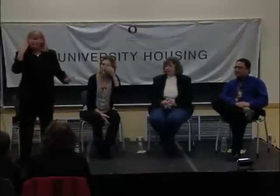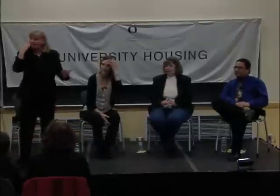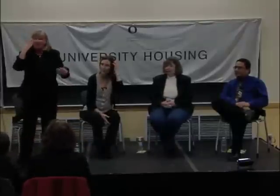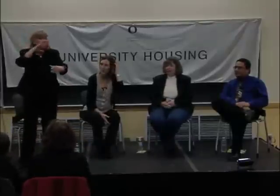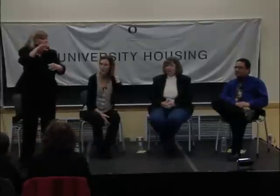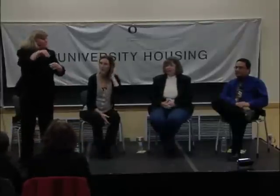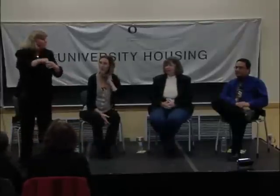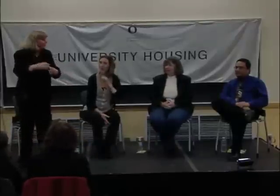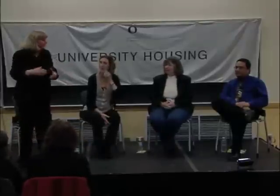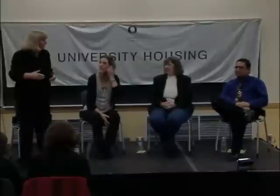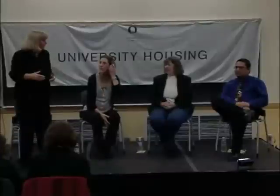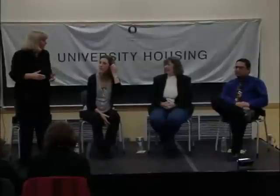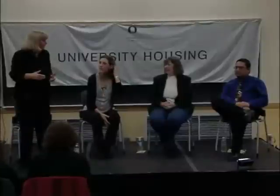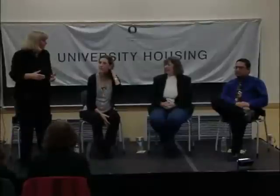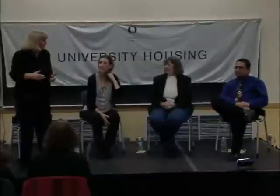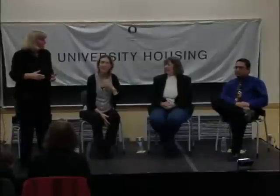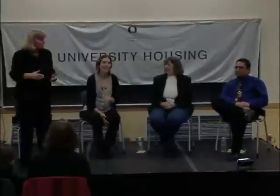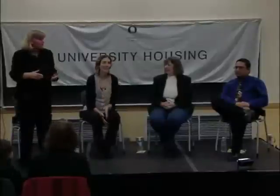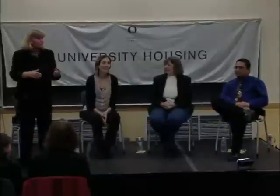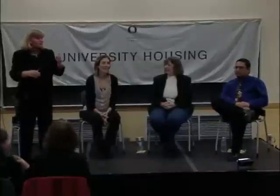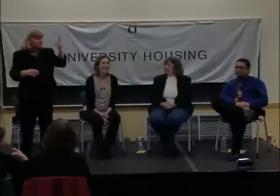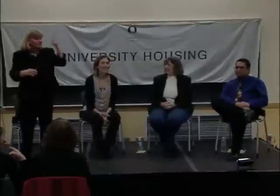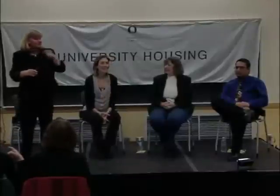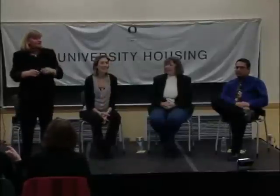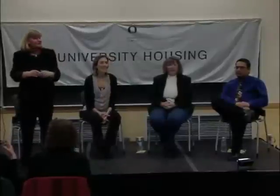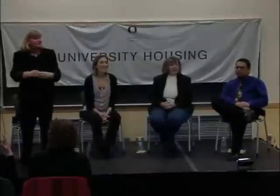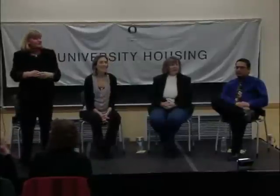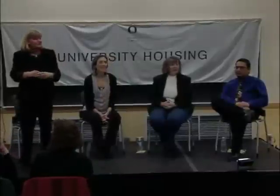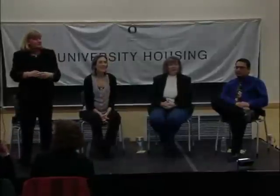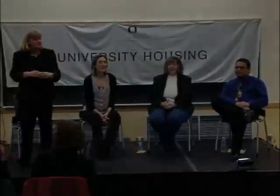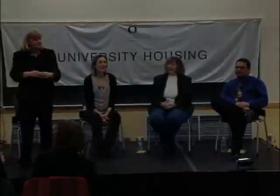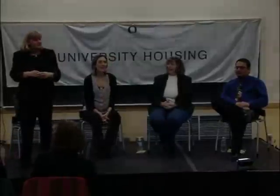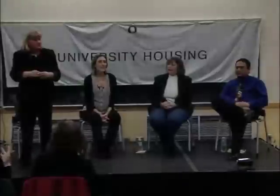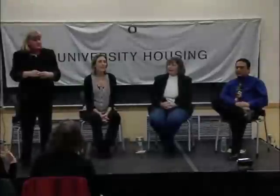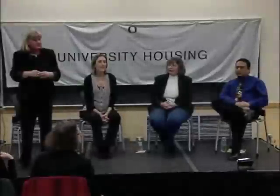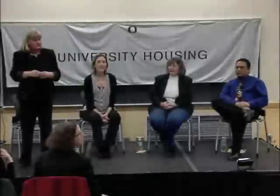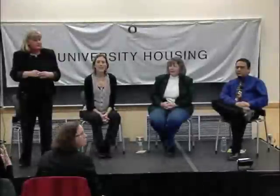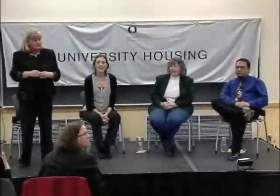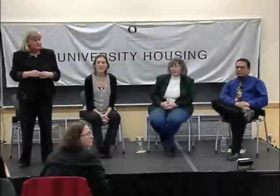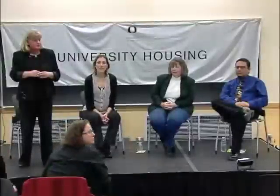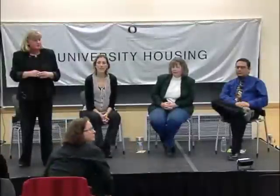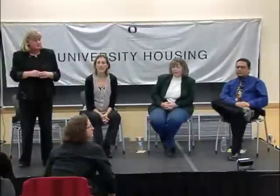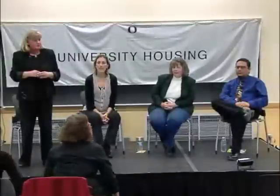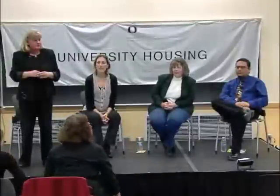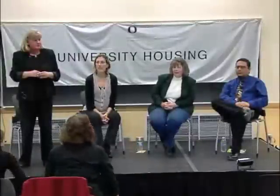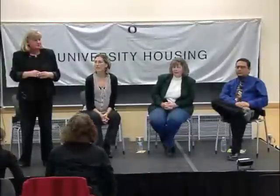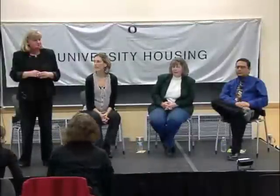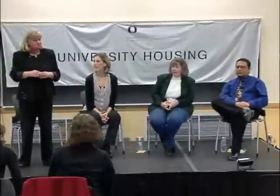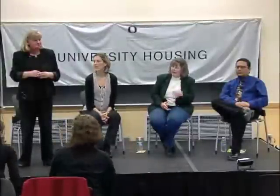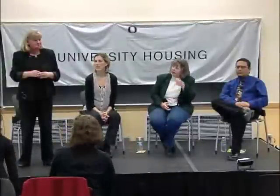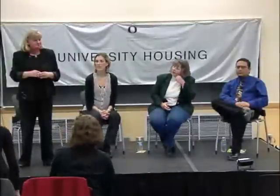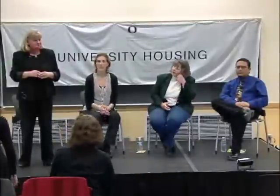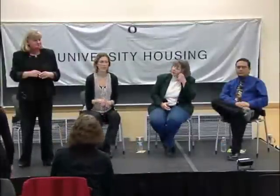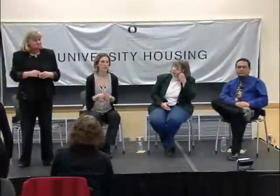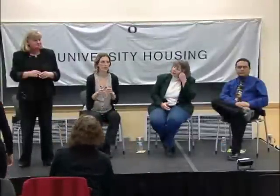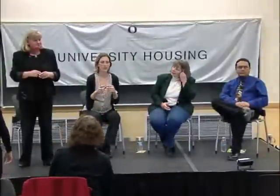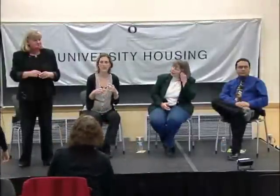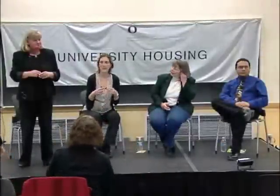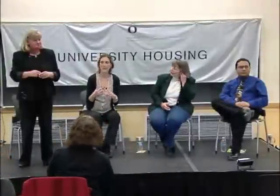They know everything. Perfect. What happened to Anita? Did she end up going to Gallaudet?